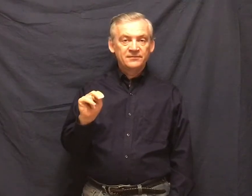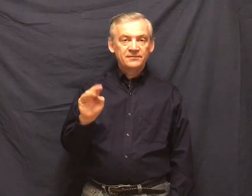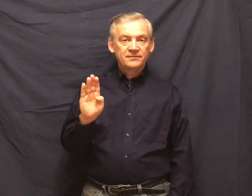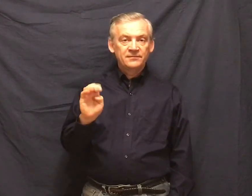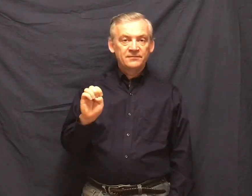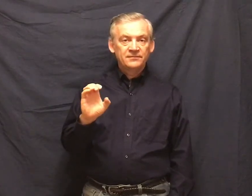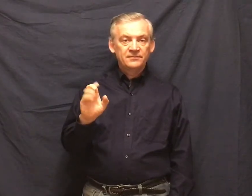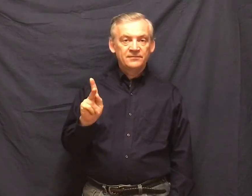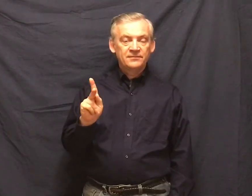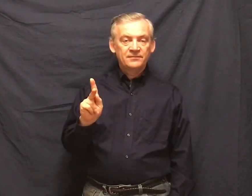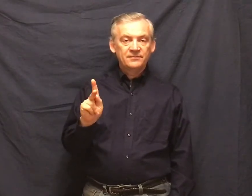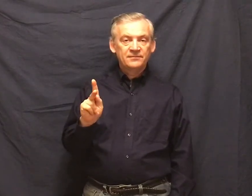Chapter 4.